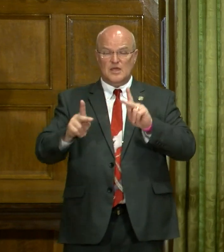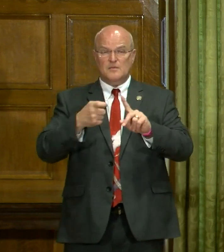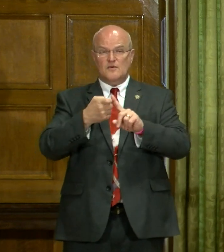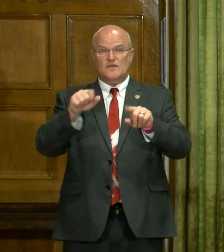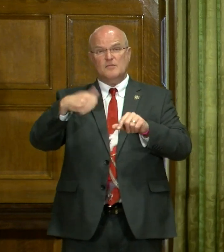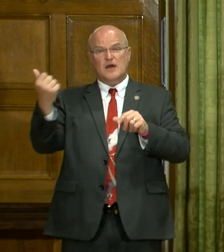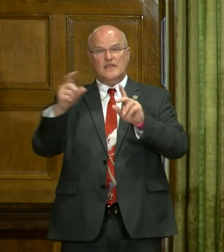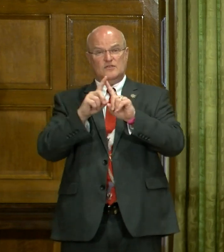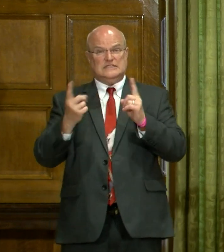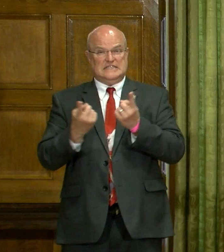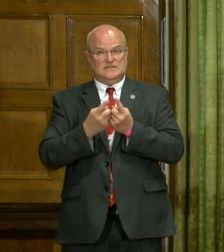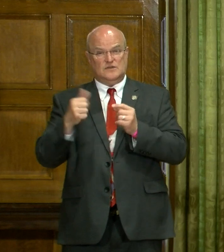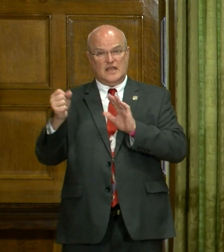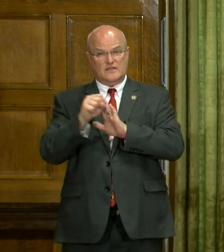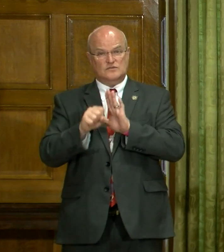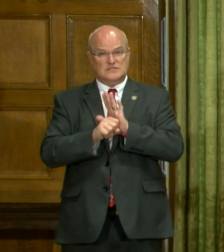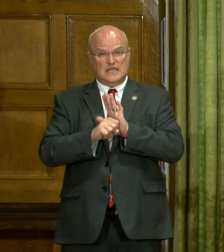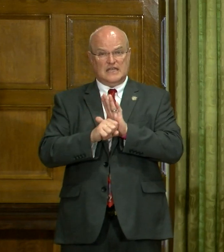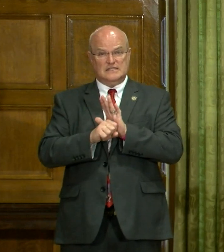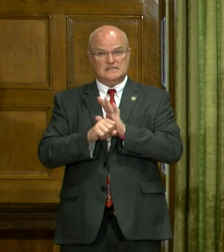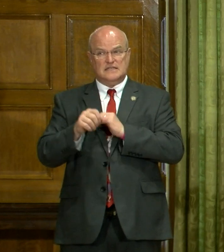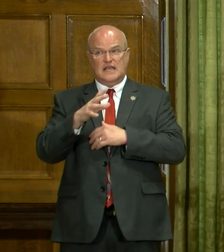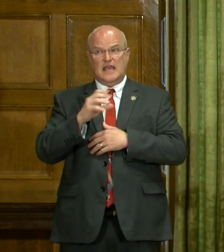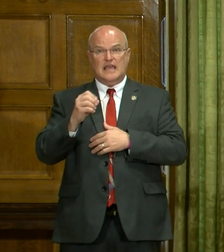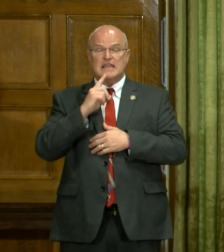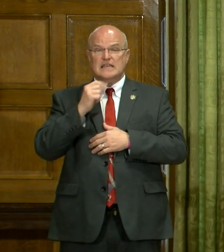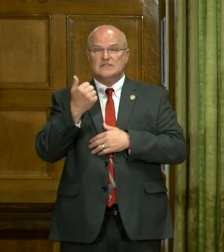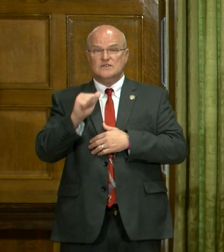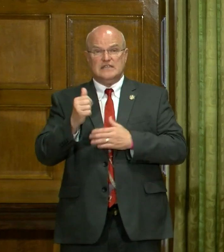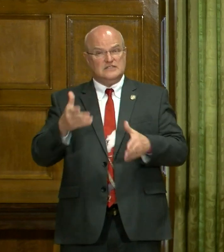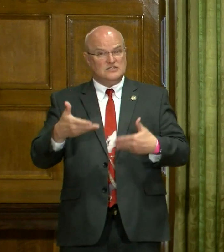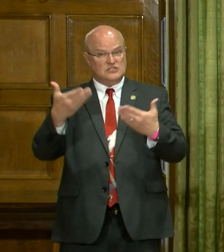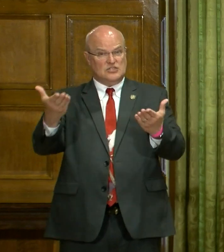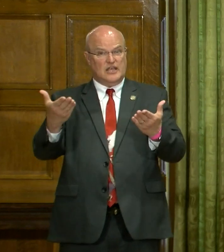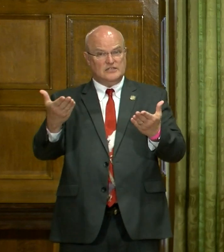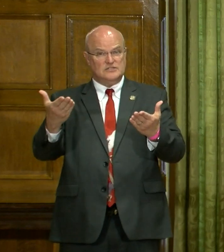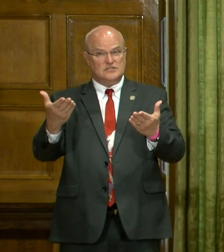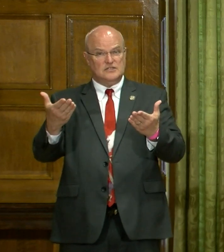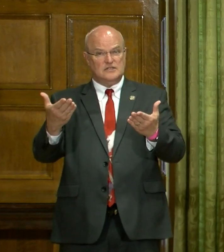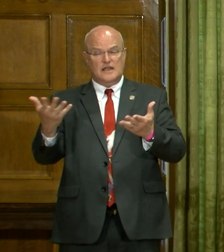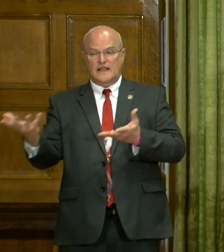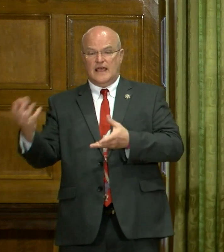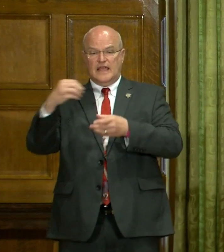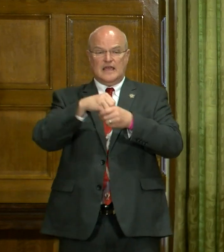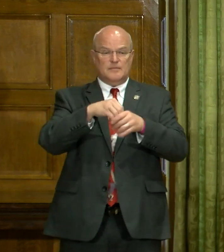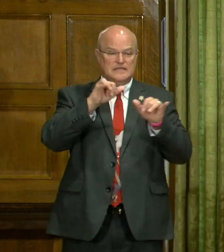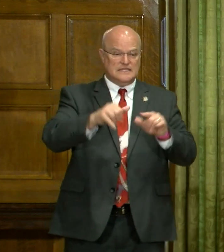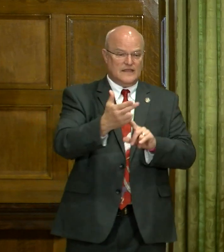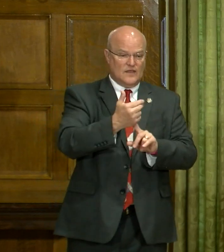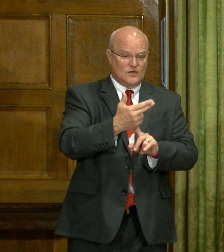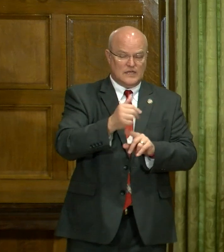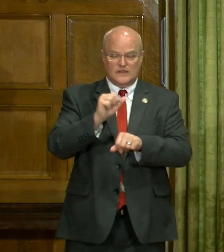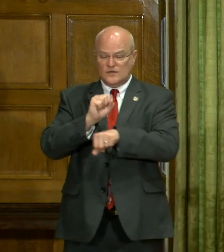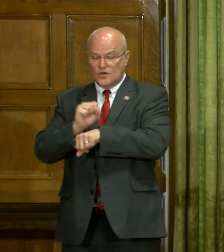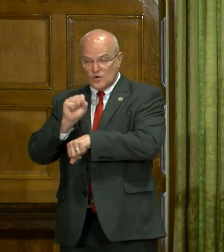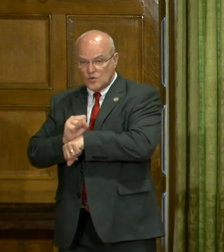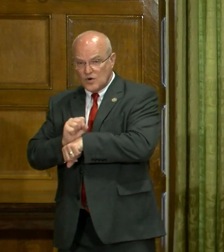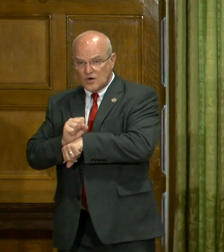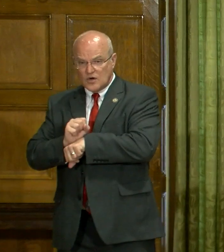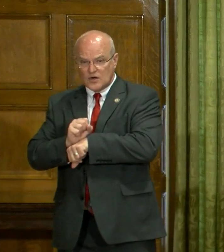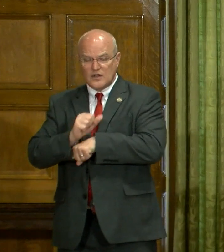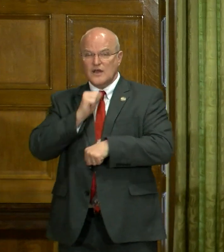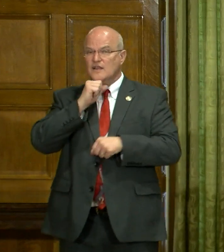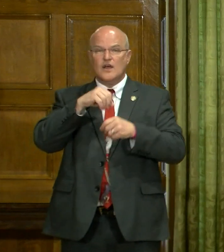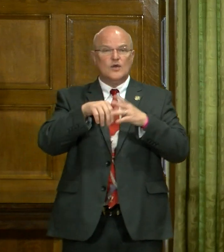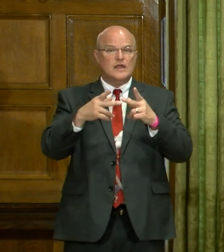coming from other districts, other states? And is there any suggestion, you know, they come in, they stay in the hotels, they go to work, they're